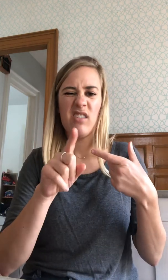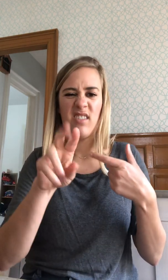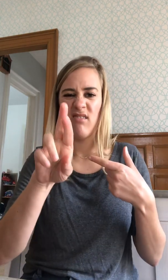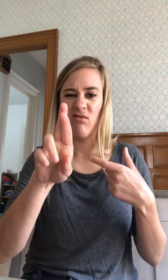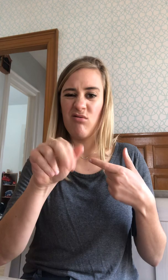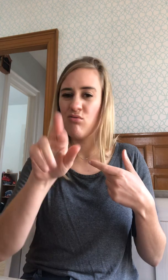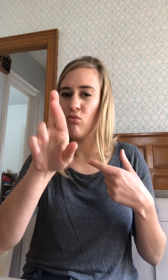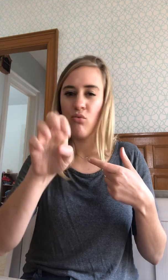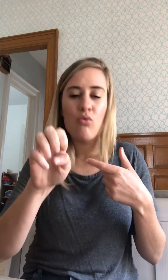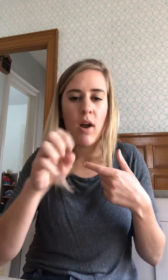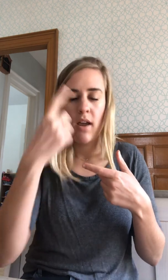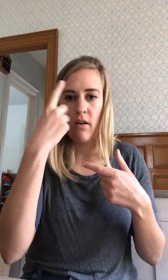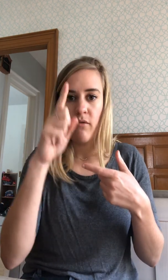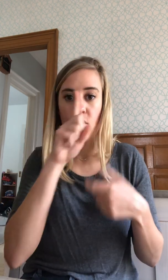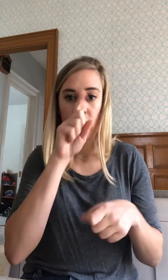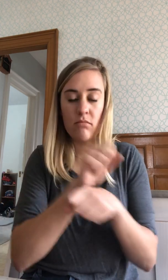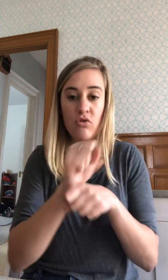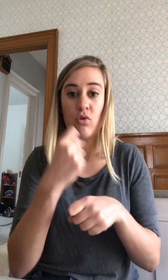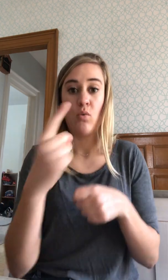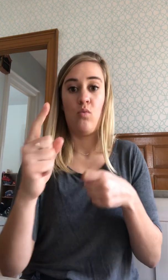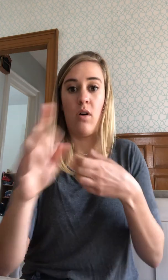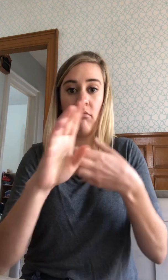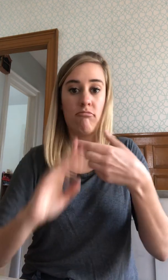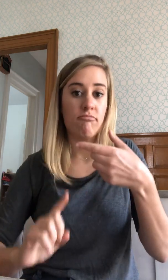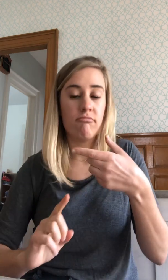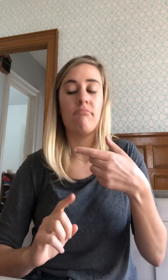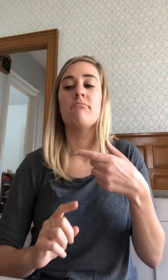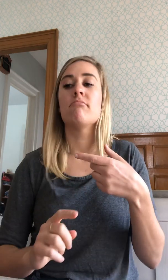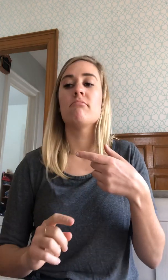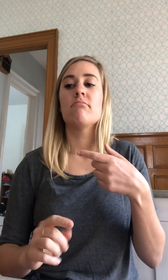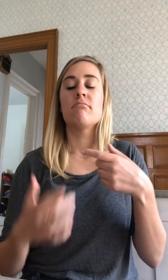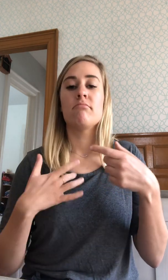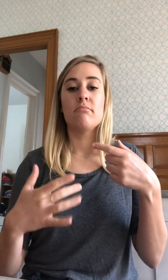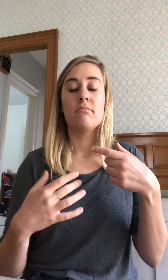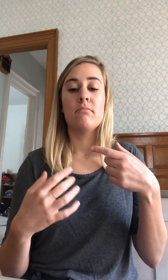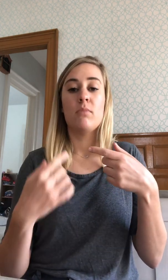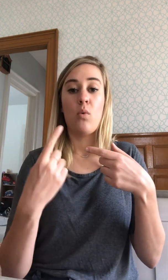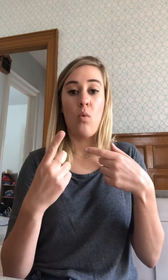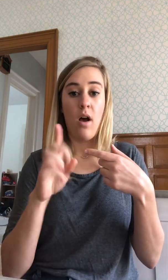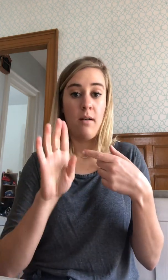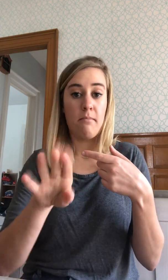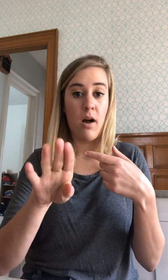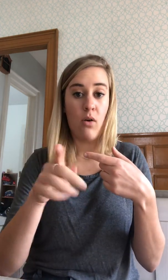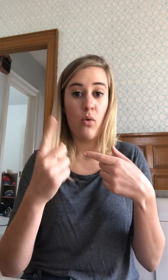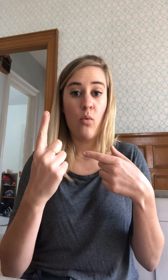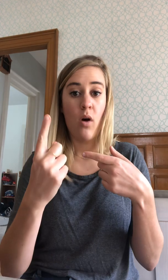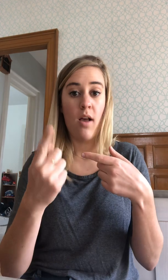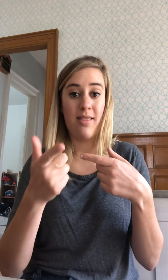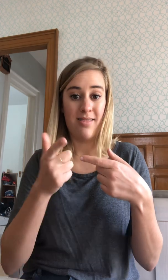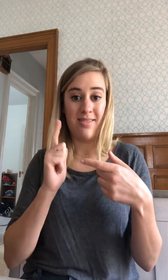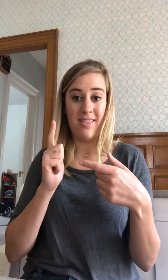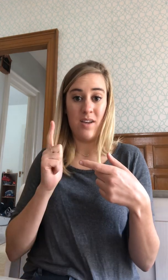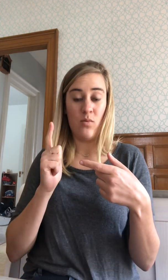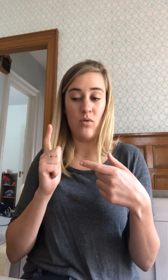only have one fracture line. One of those fracture lines is actually the buccal cortex, the other is the lingual cortex. So it's sort